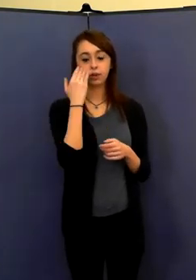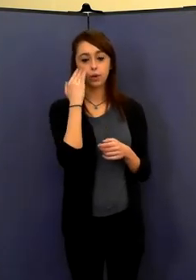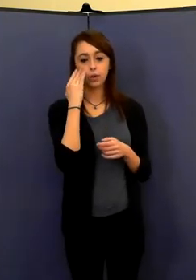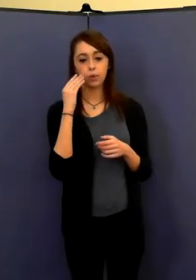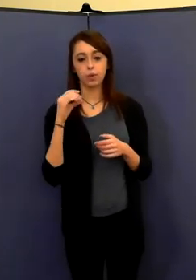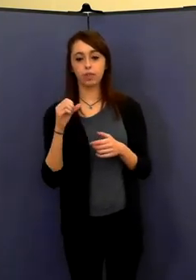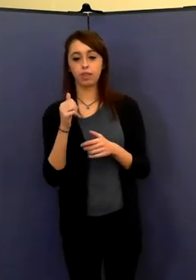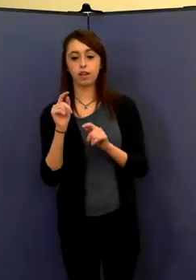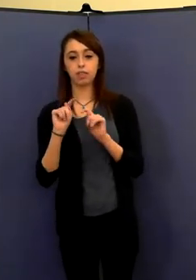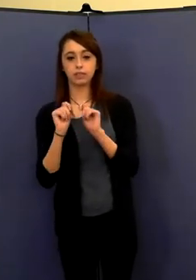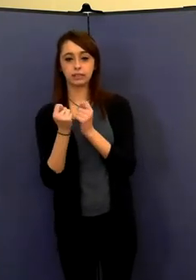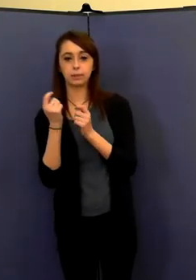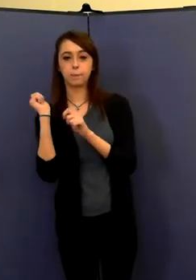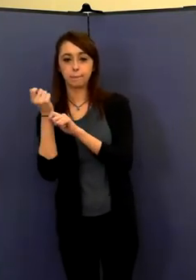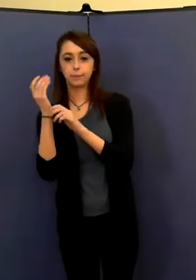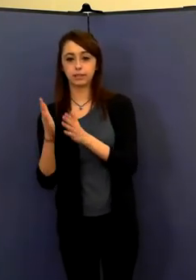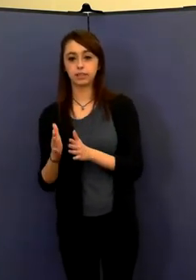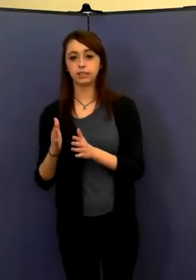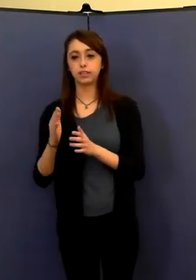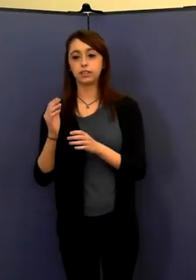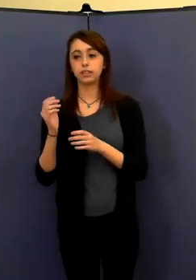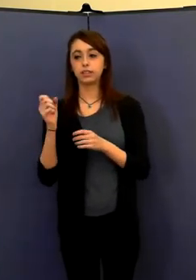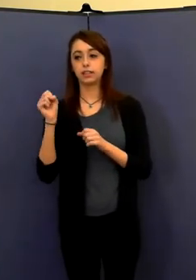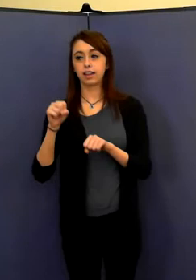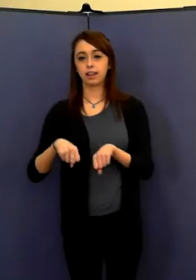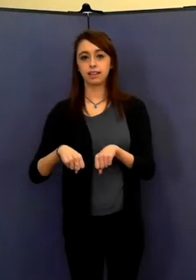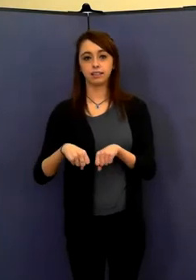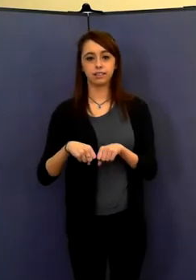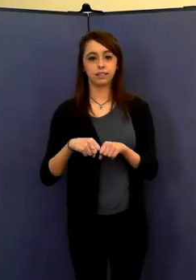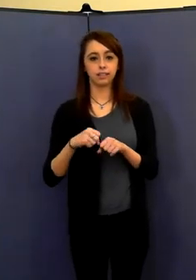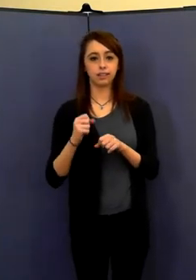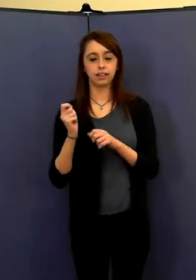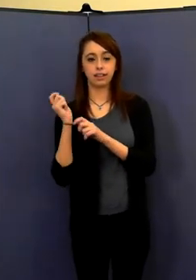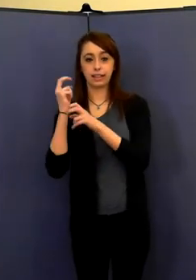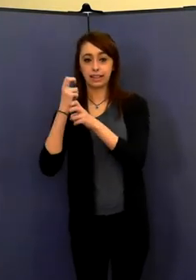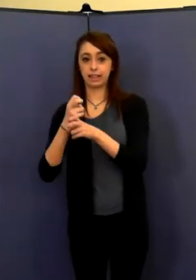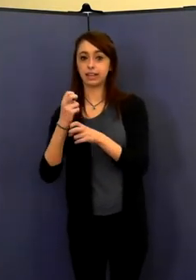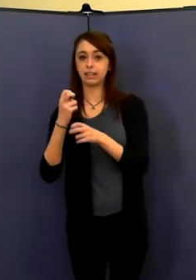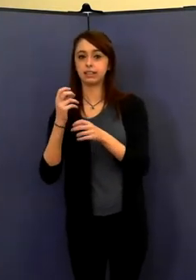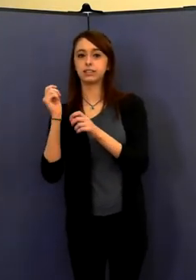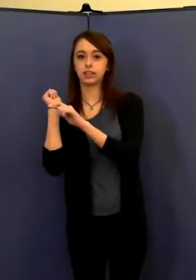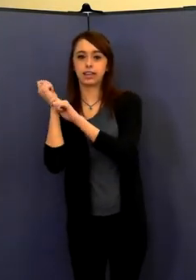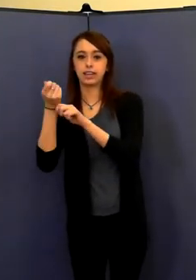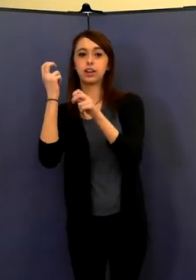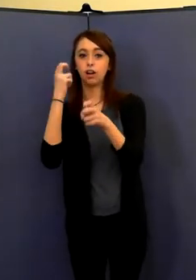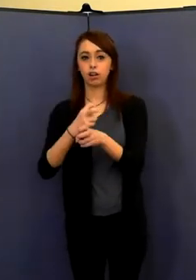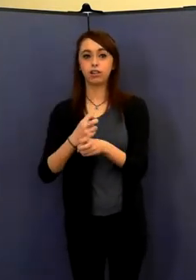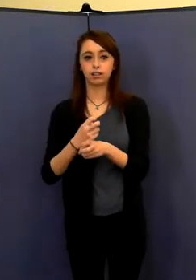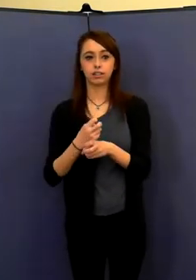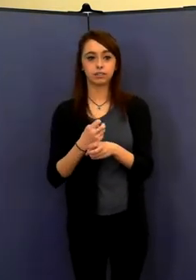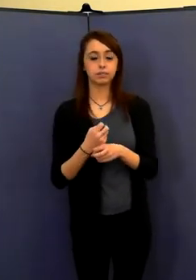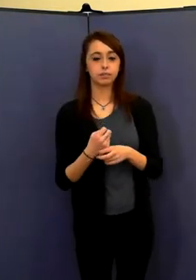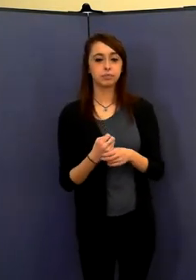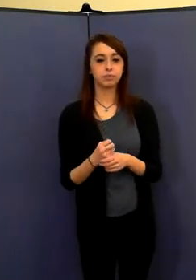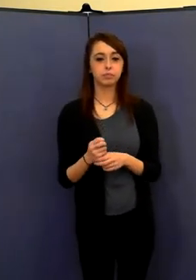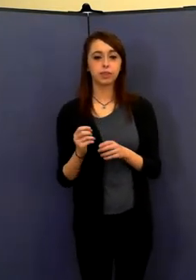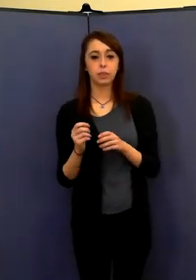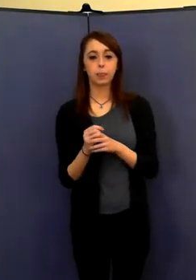that. So they may throw the ball way far out so the player won't hit it, and therefore it will only